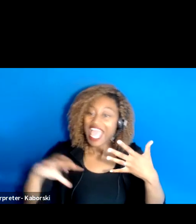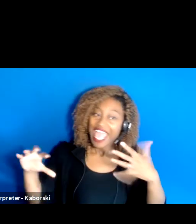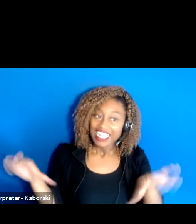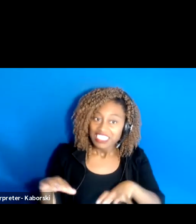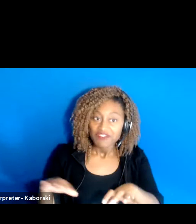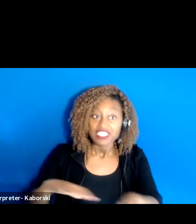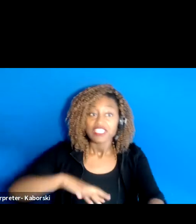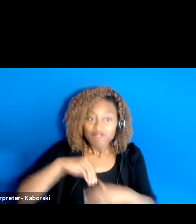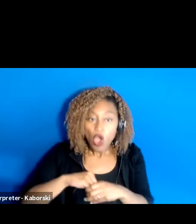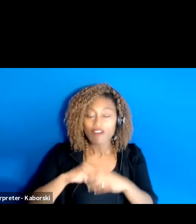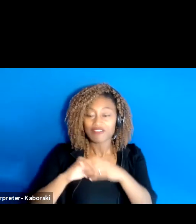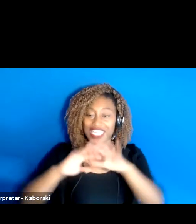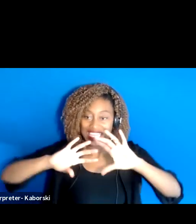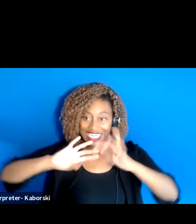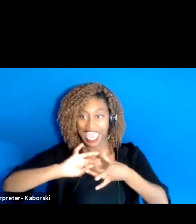network.